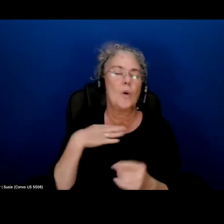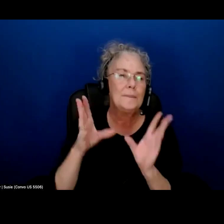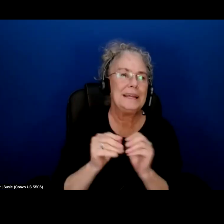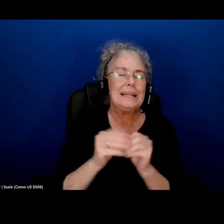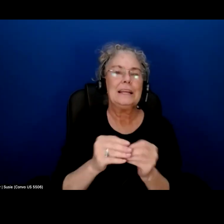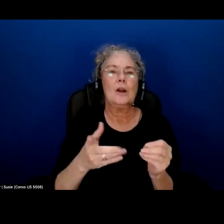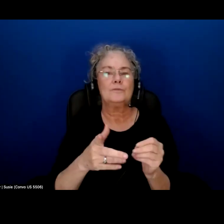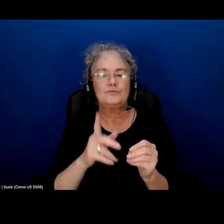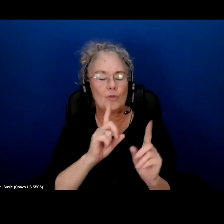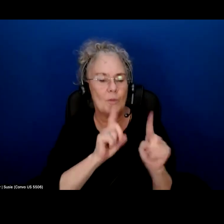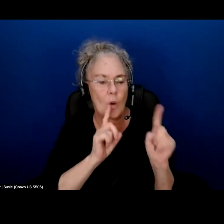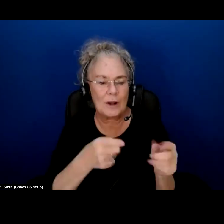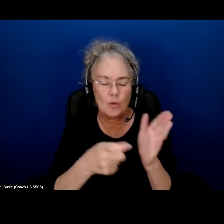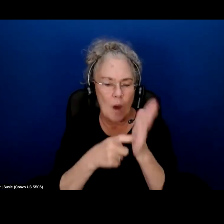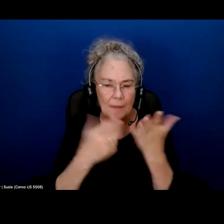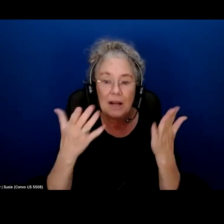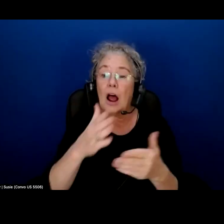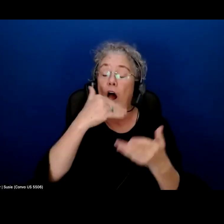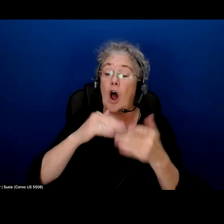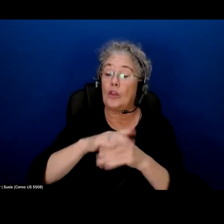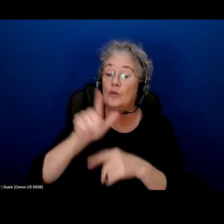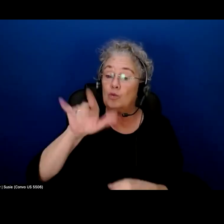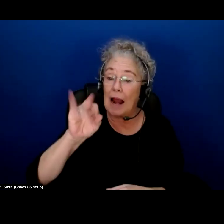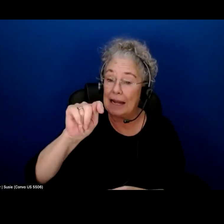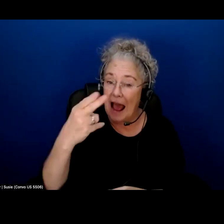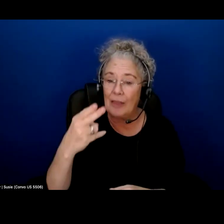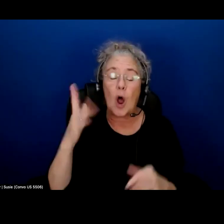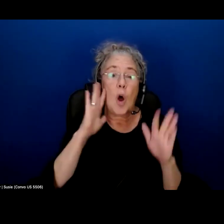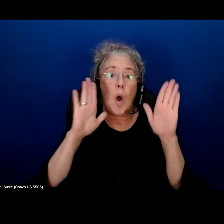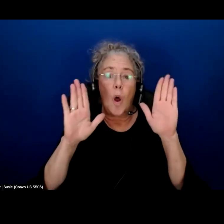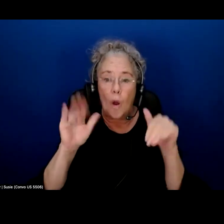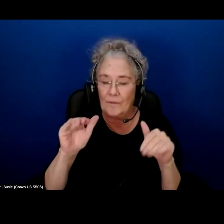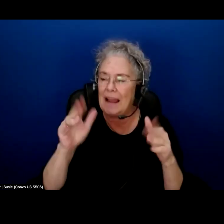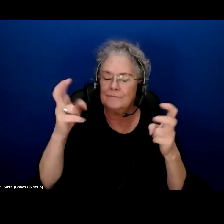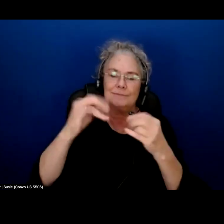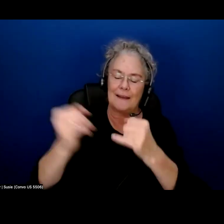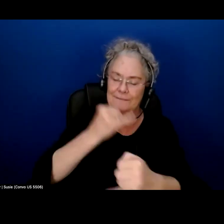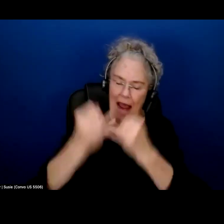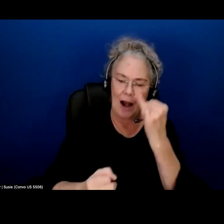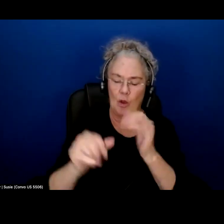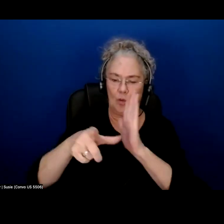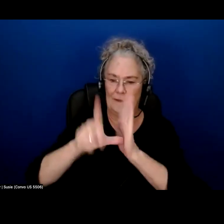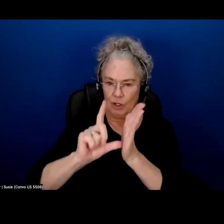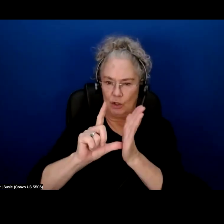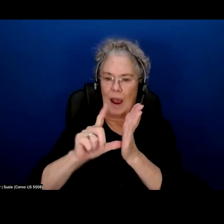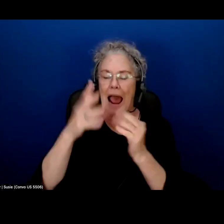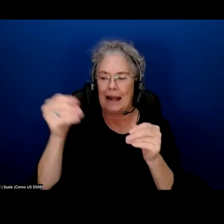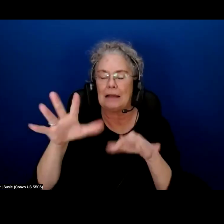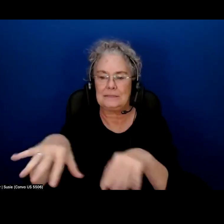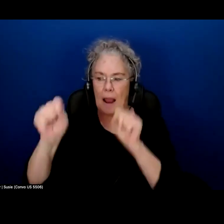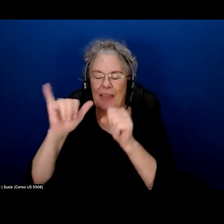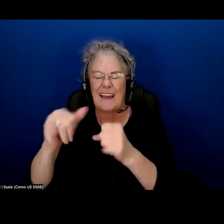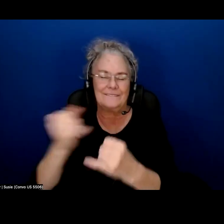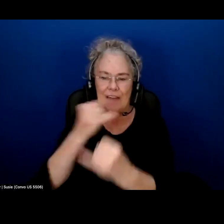reporting requirements. And then on the 29th, we would hopefully be doing a final review and adopting a final